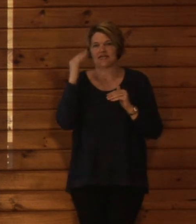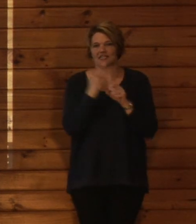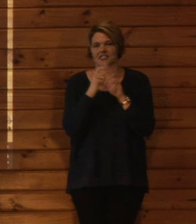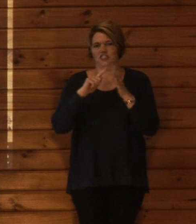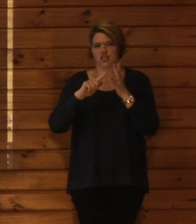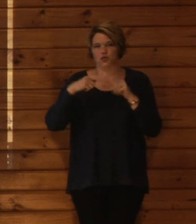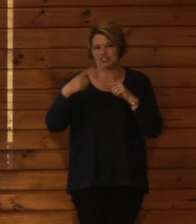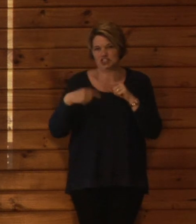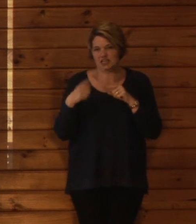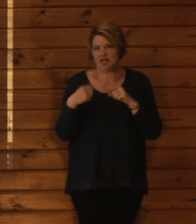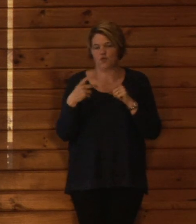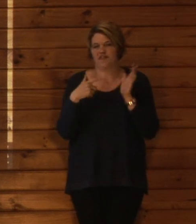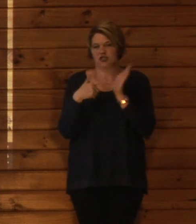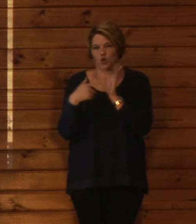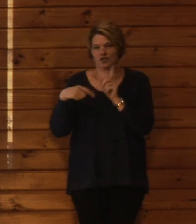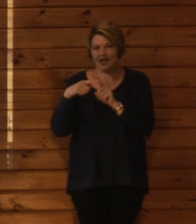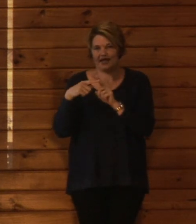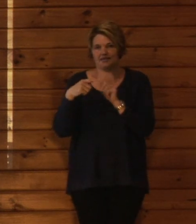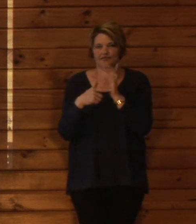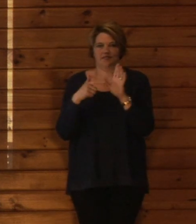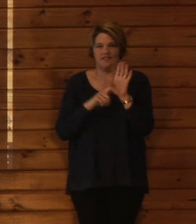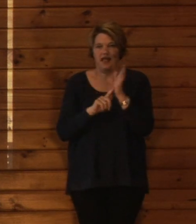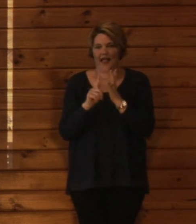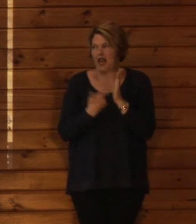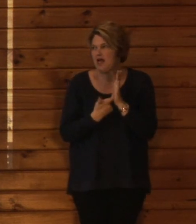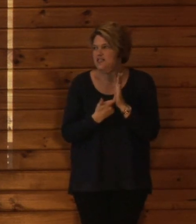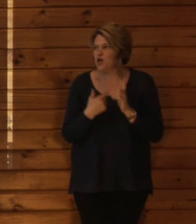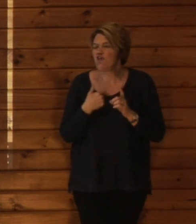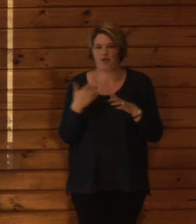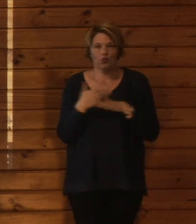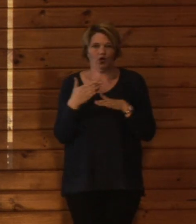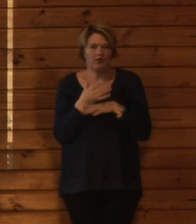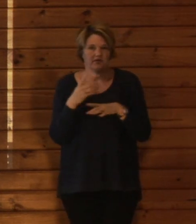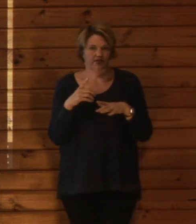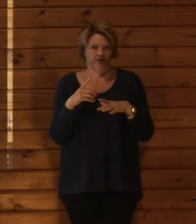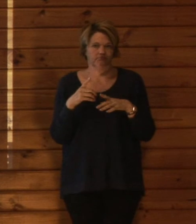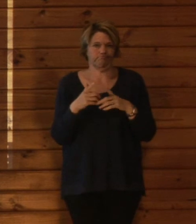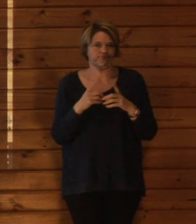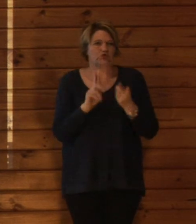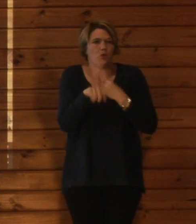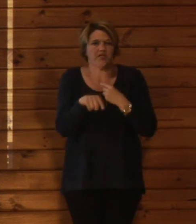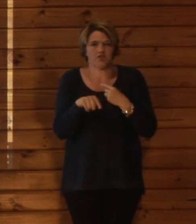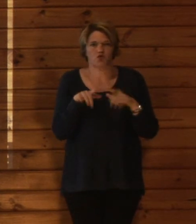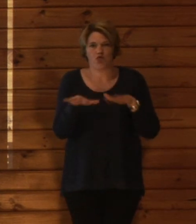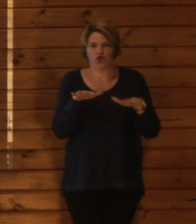involved helping at EQC with the response to these earthquakes since the very first earthquake in September.